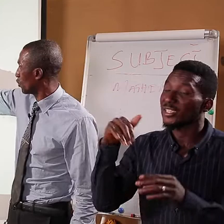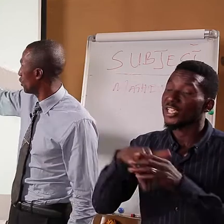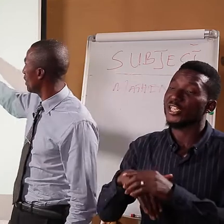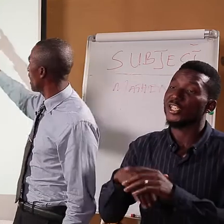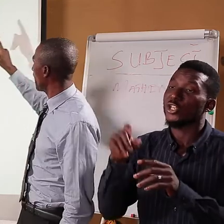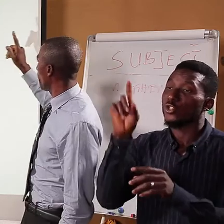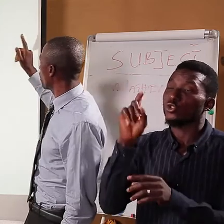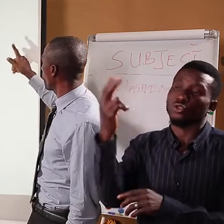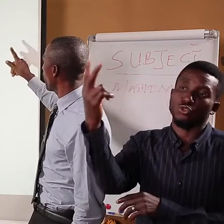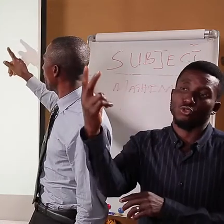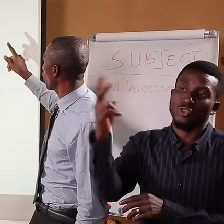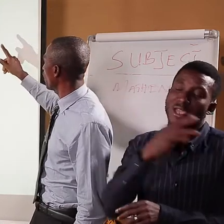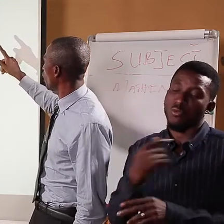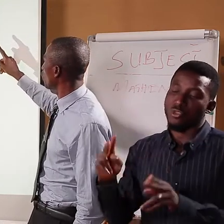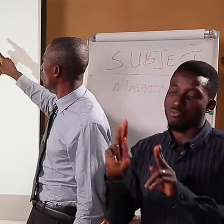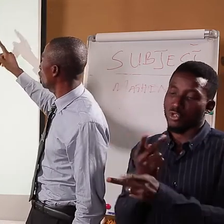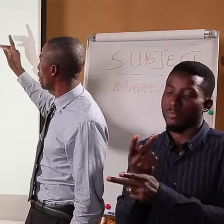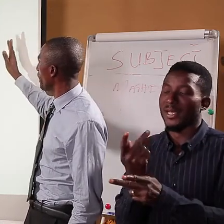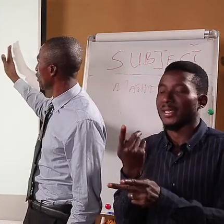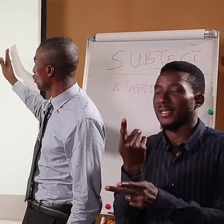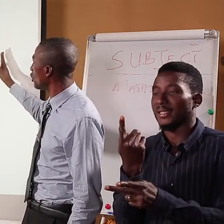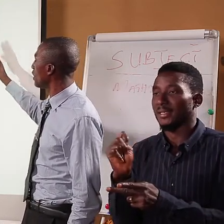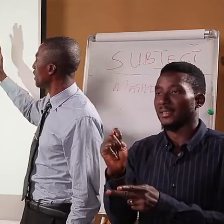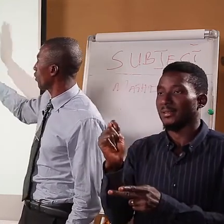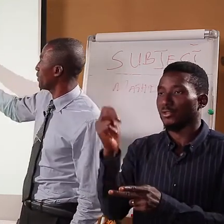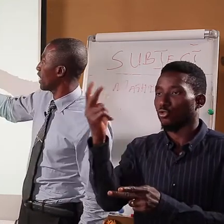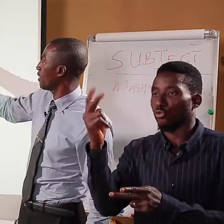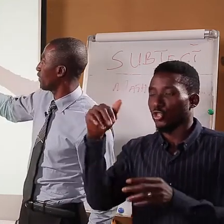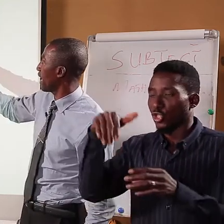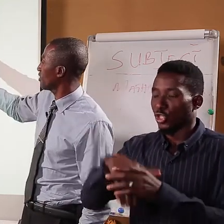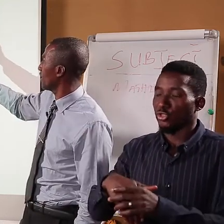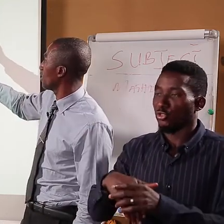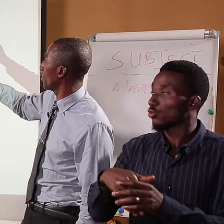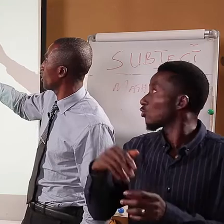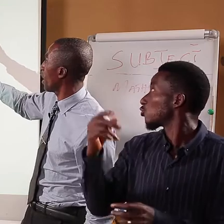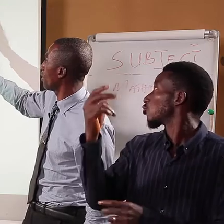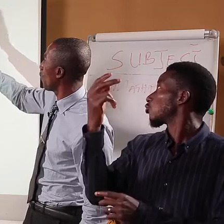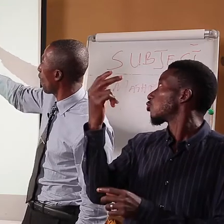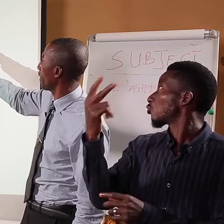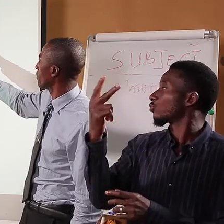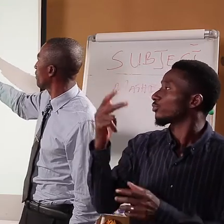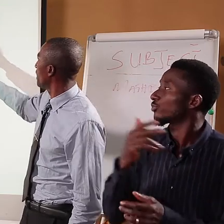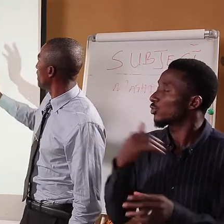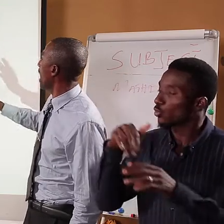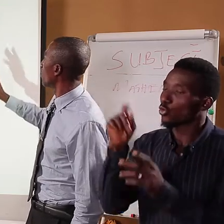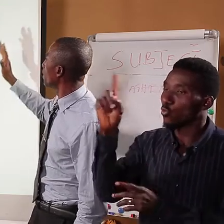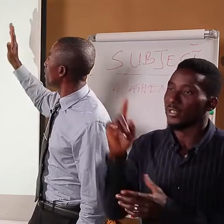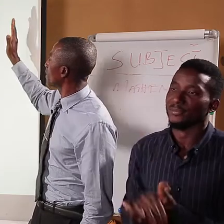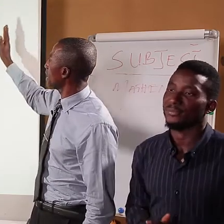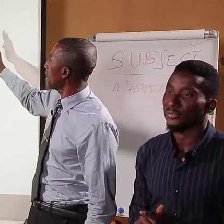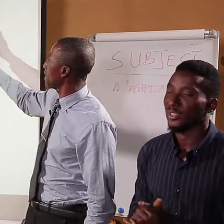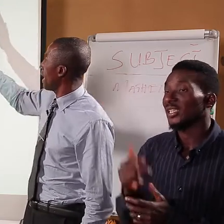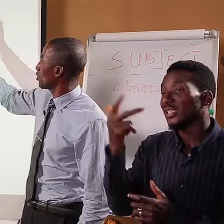equation 2, and I multiply equation 2 by 2, the coefficient of x in equation 1.